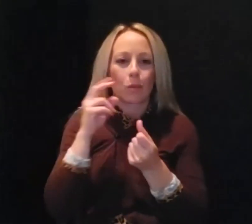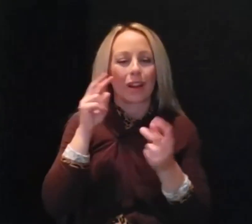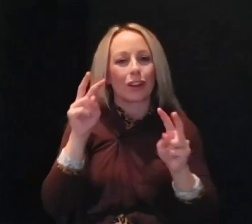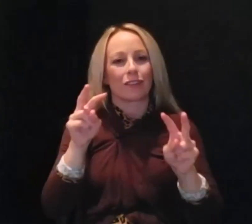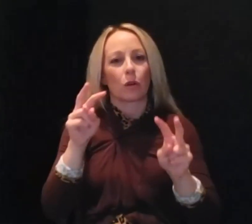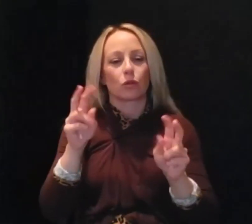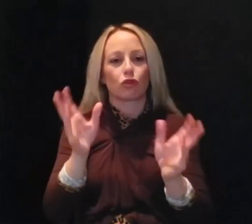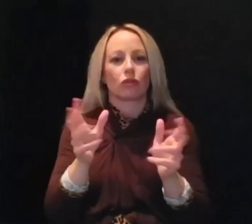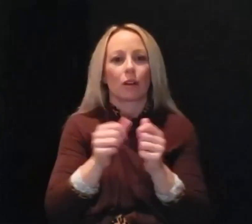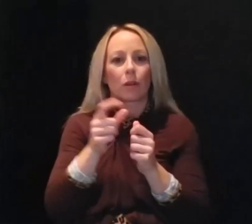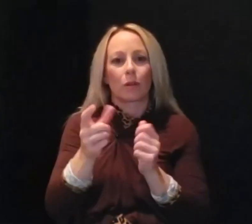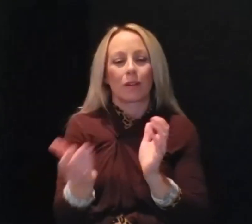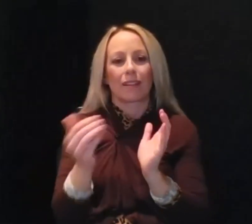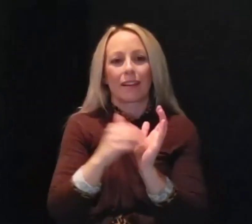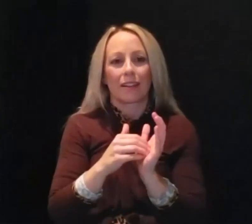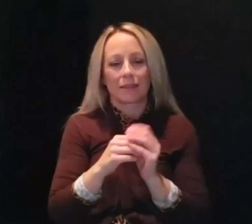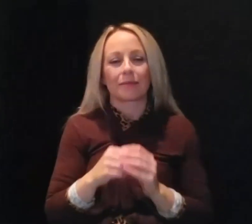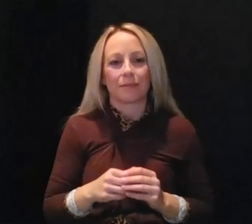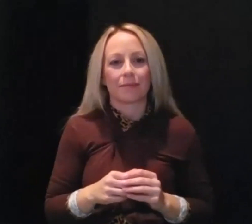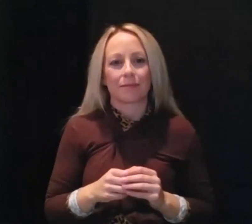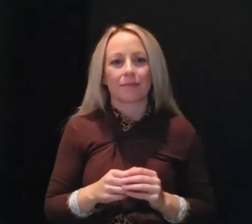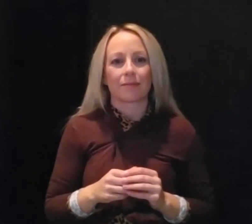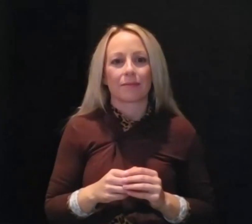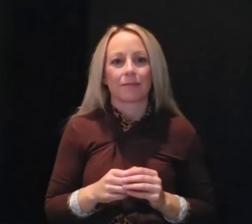to talking with you again.